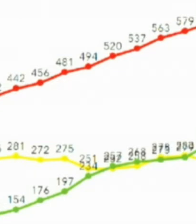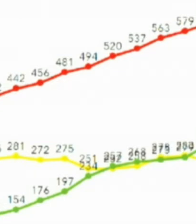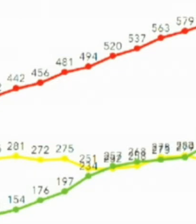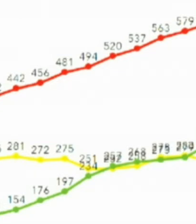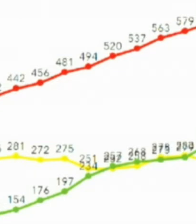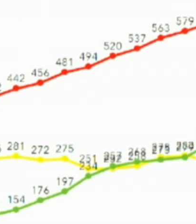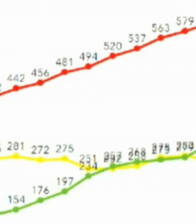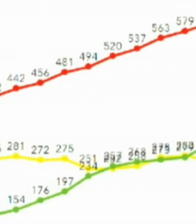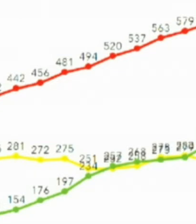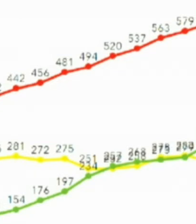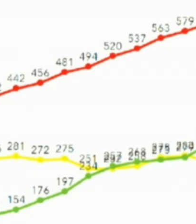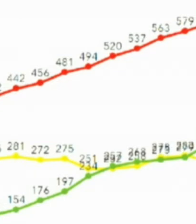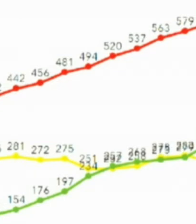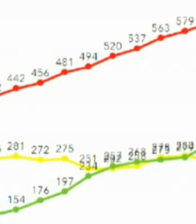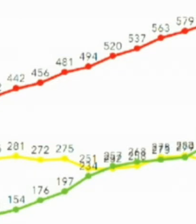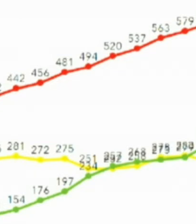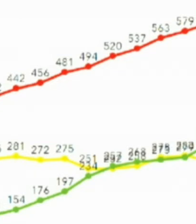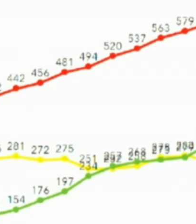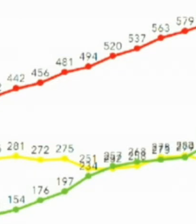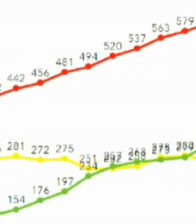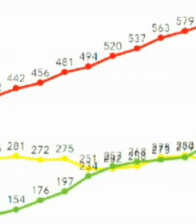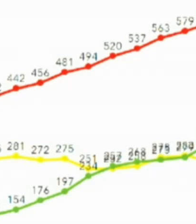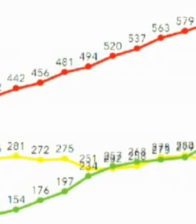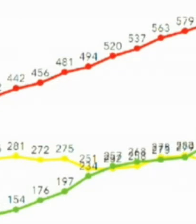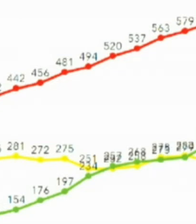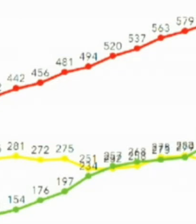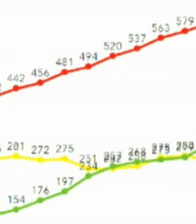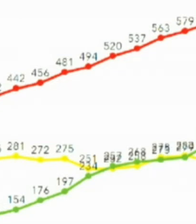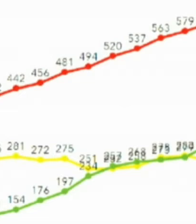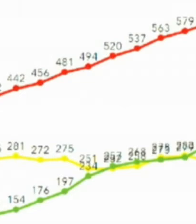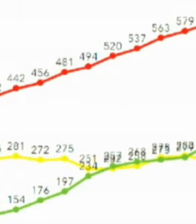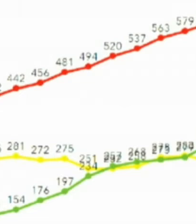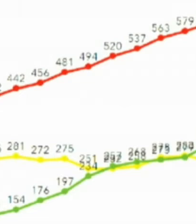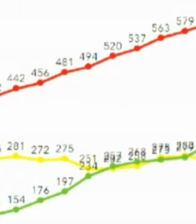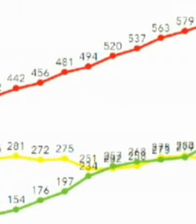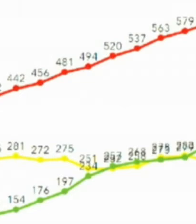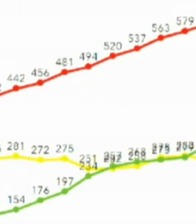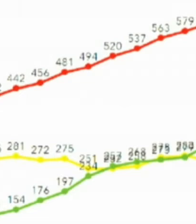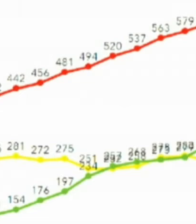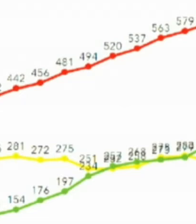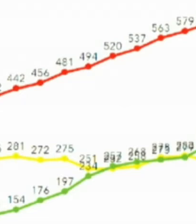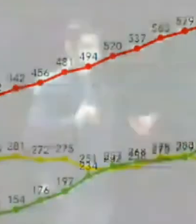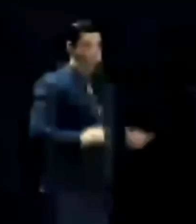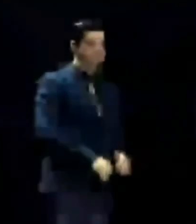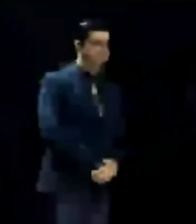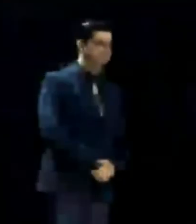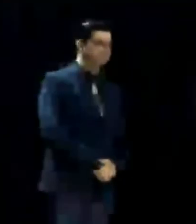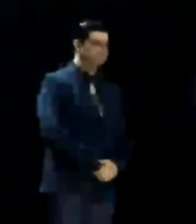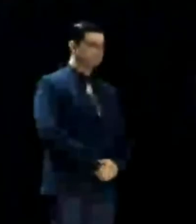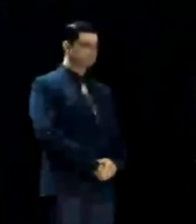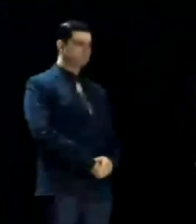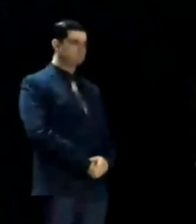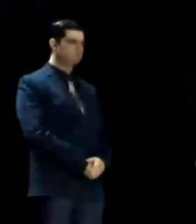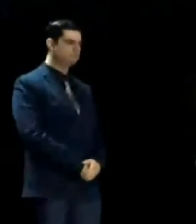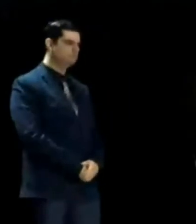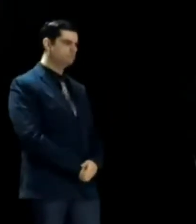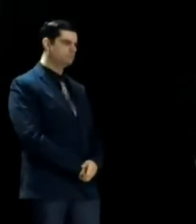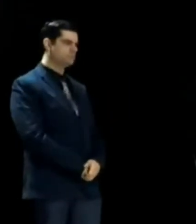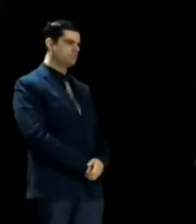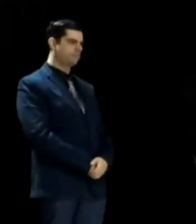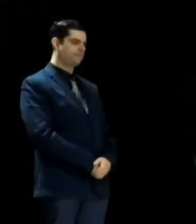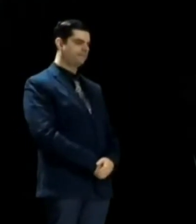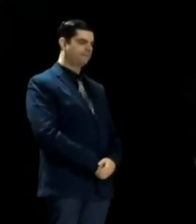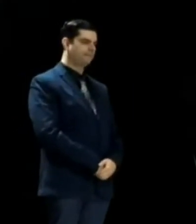point. From total cases, 324 are female, 274 are male,